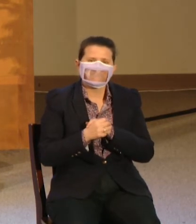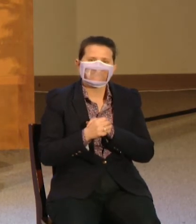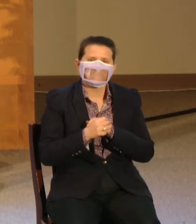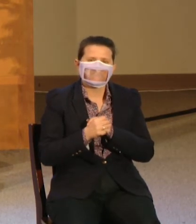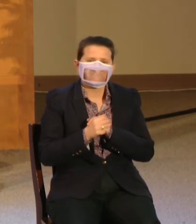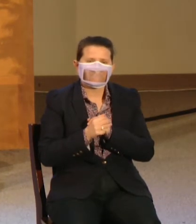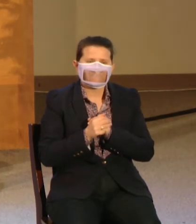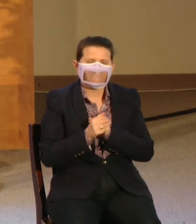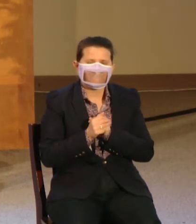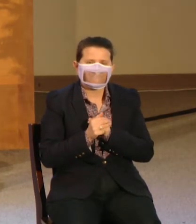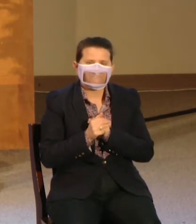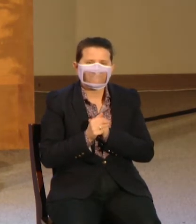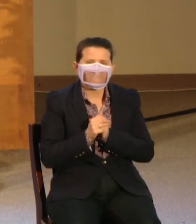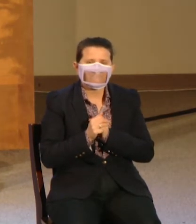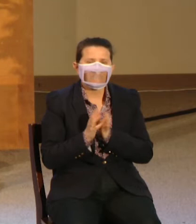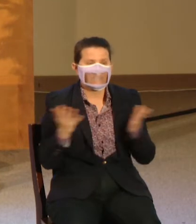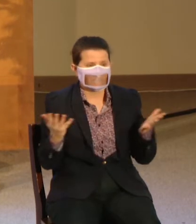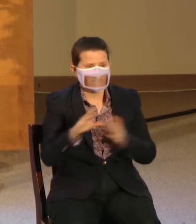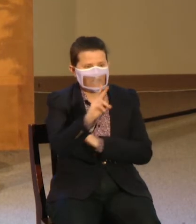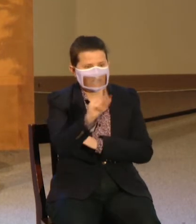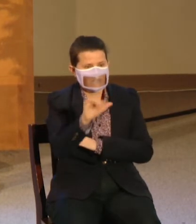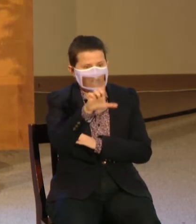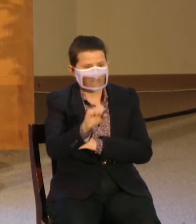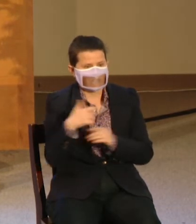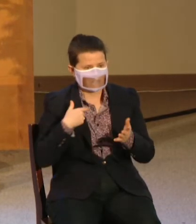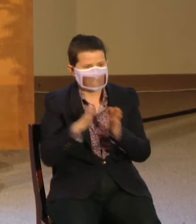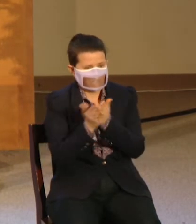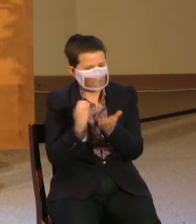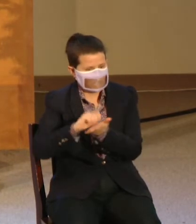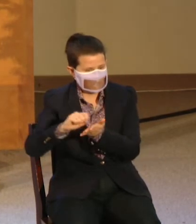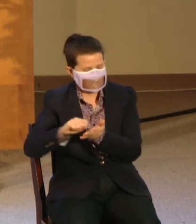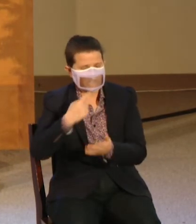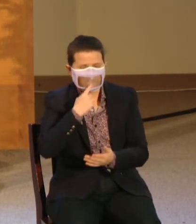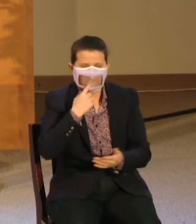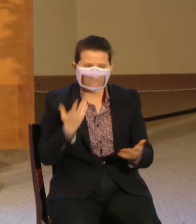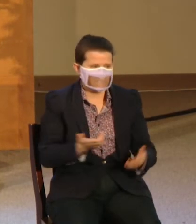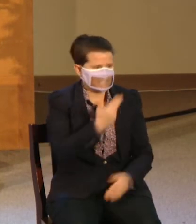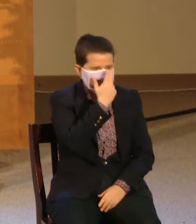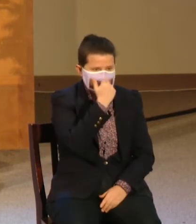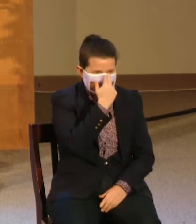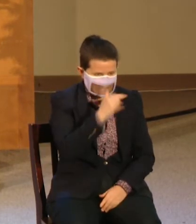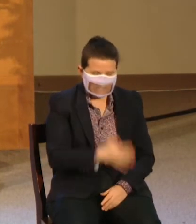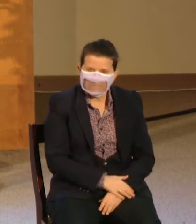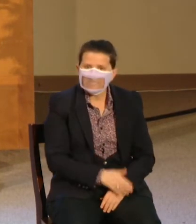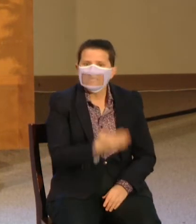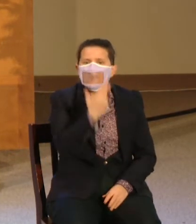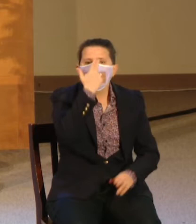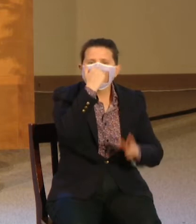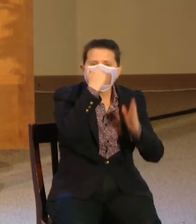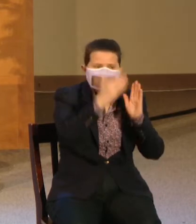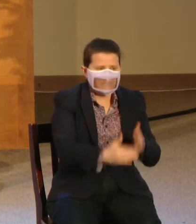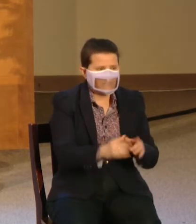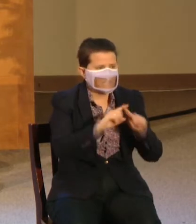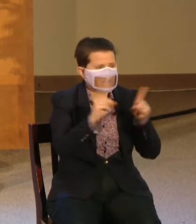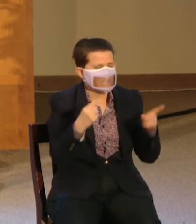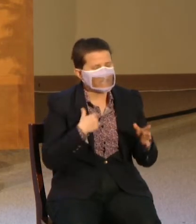that. It's easy, it's effortless, it's fun, but he discovered it wasn't